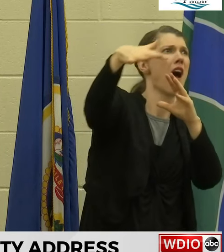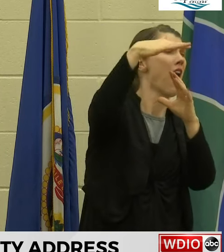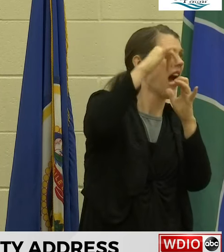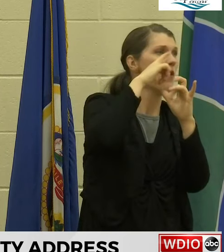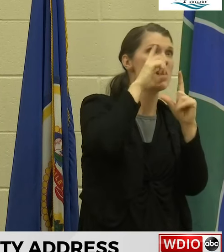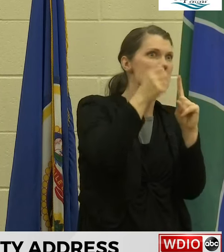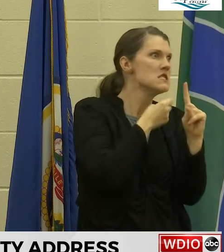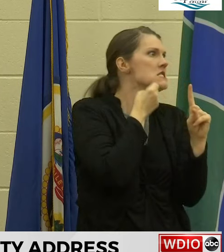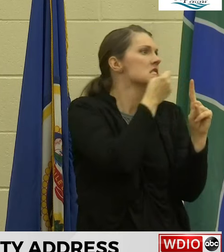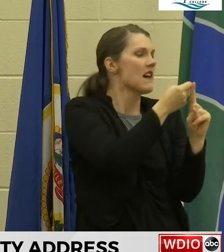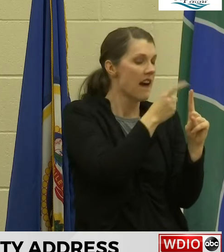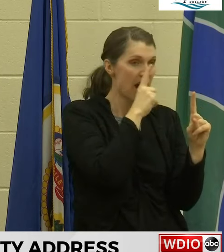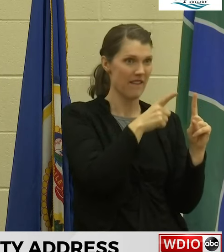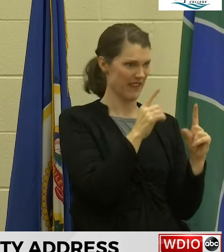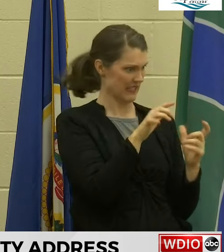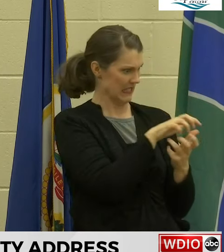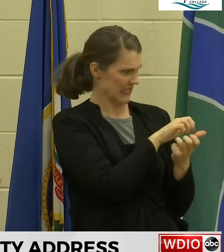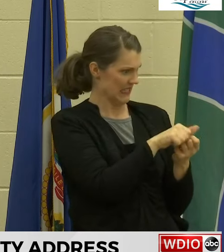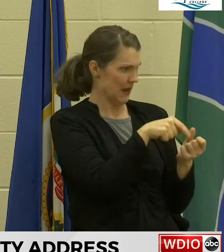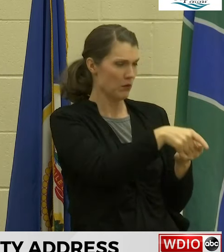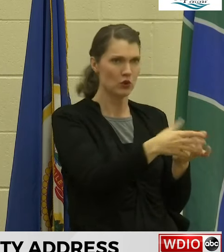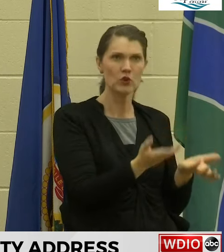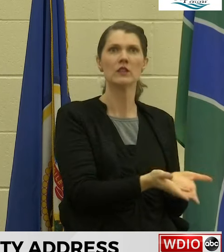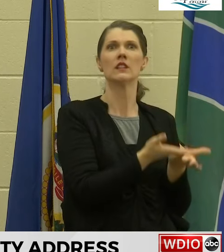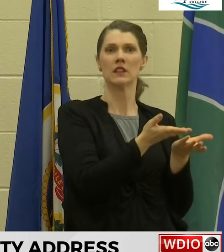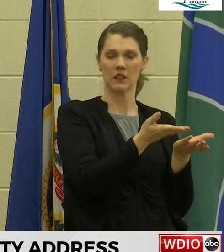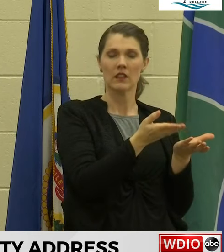and more damage on our community.